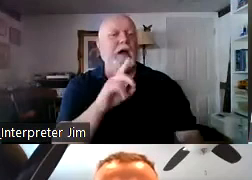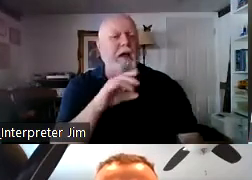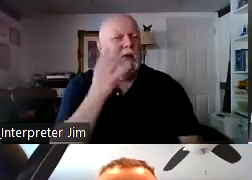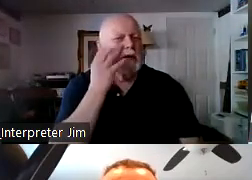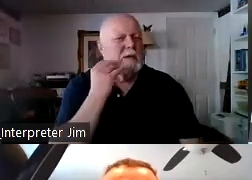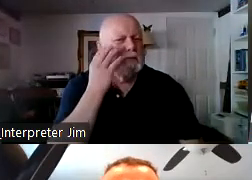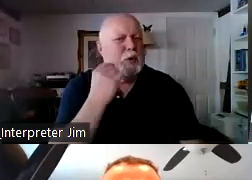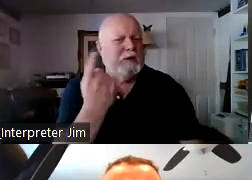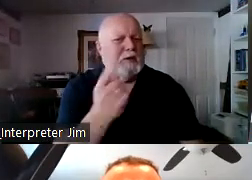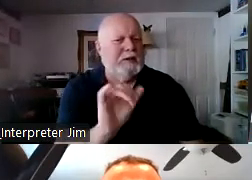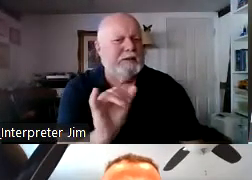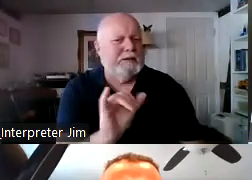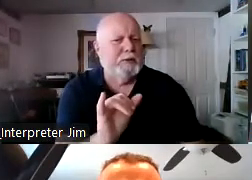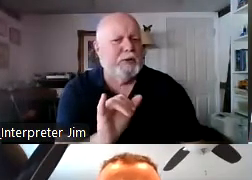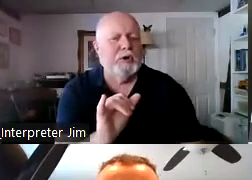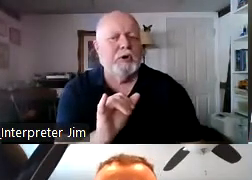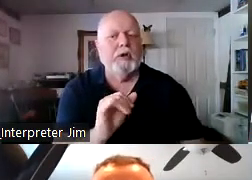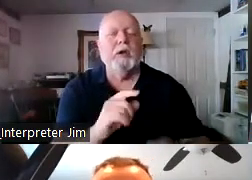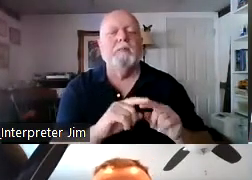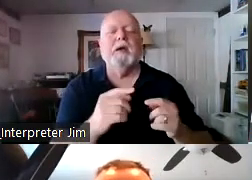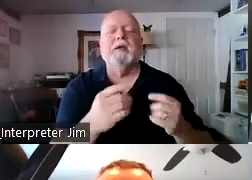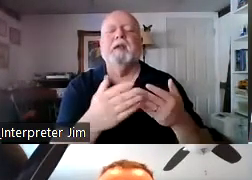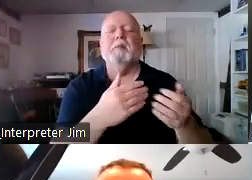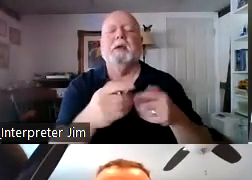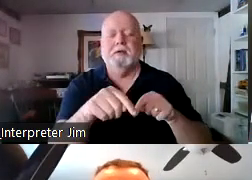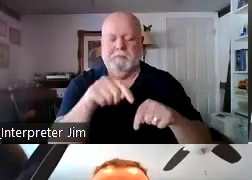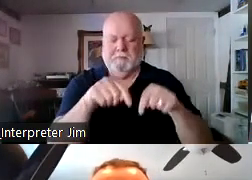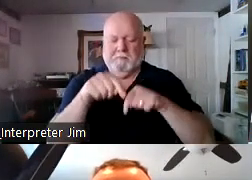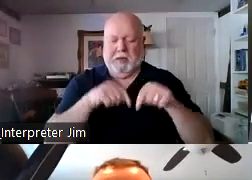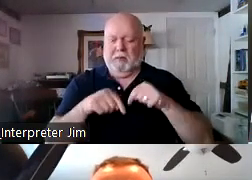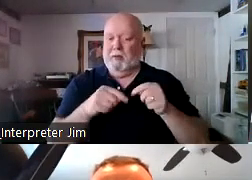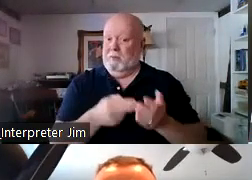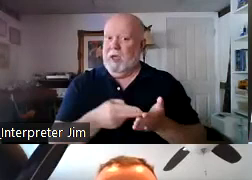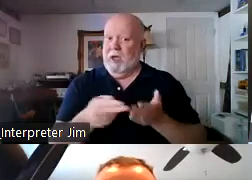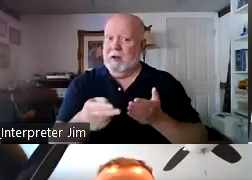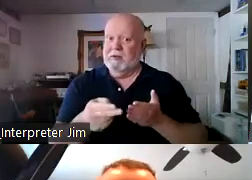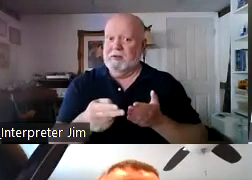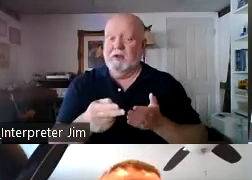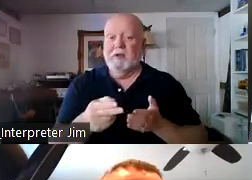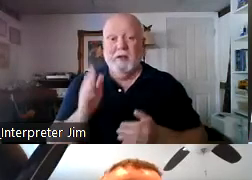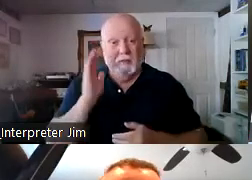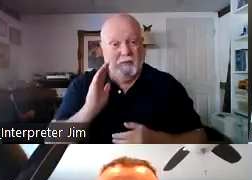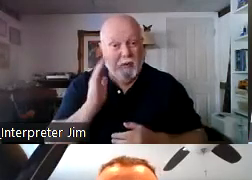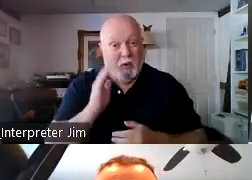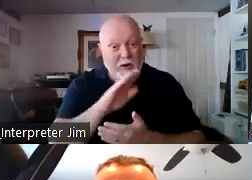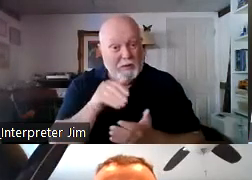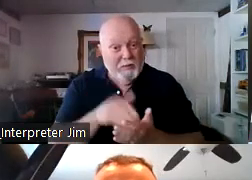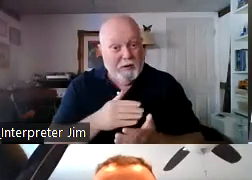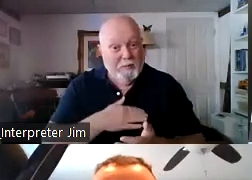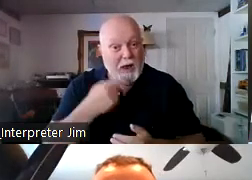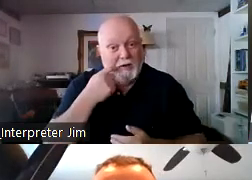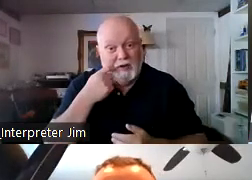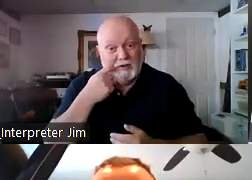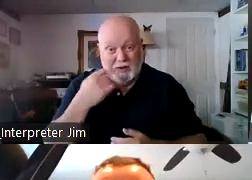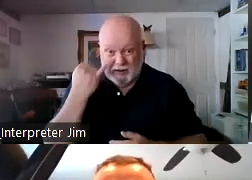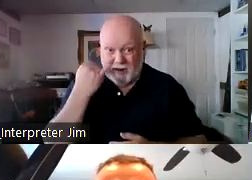myself. But to back up just a little bit, to be honest with you, when I was in the throes of my addiction, if I'm being brutally